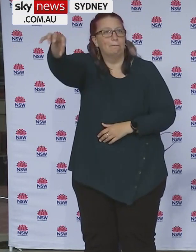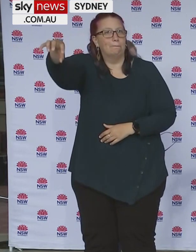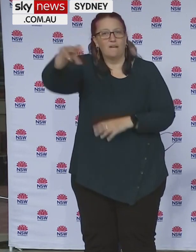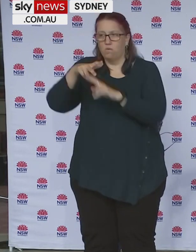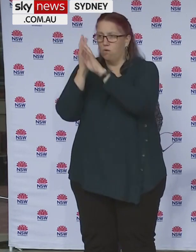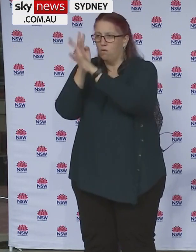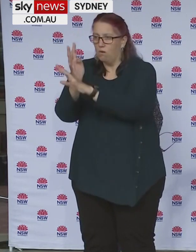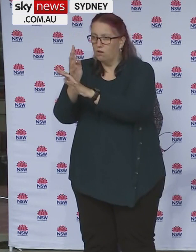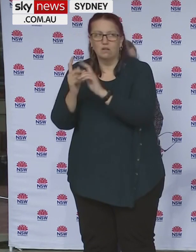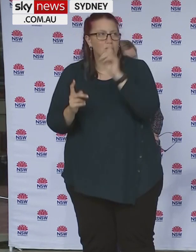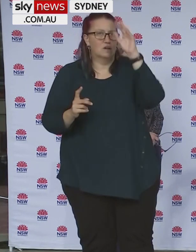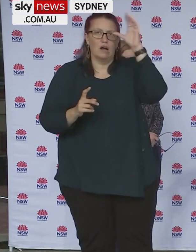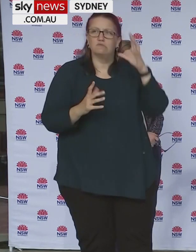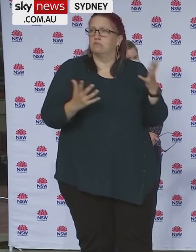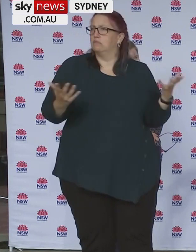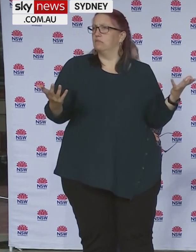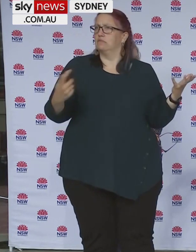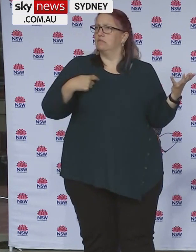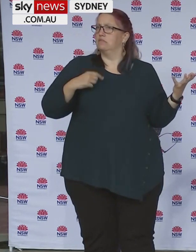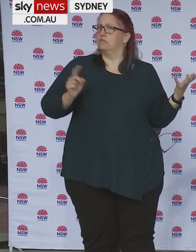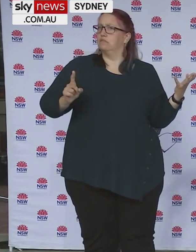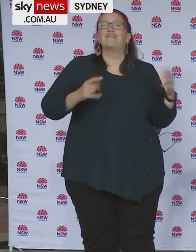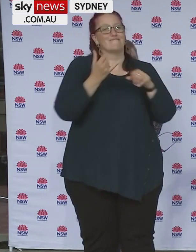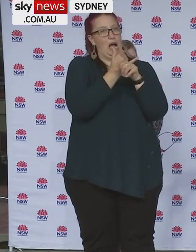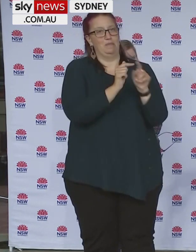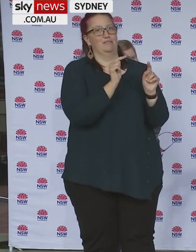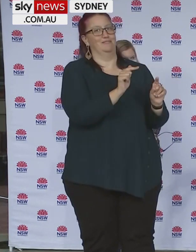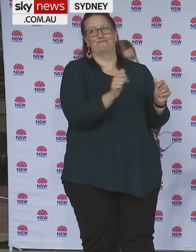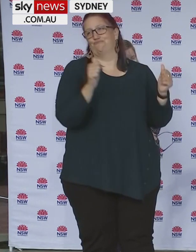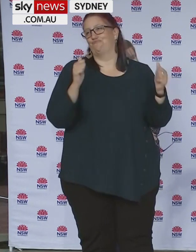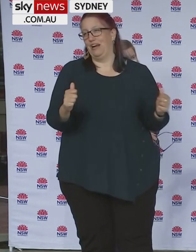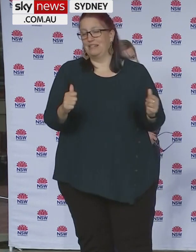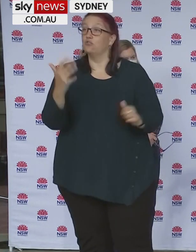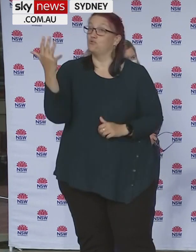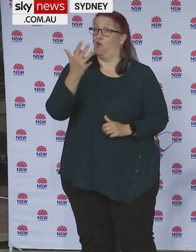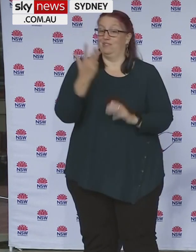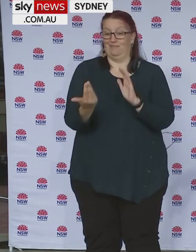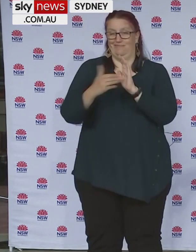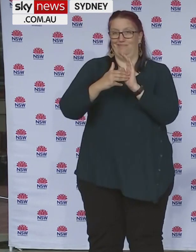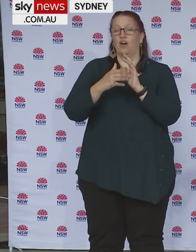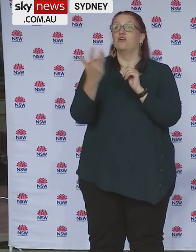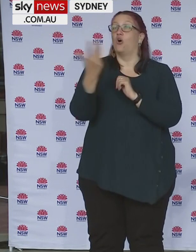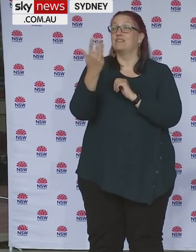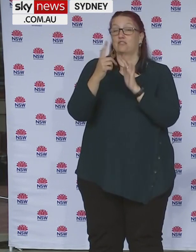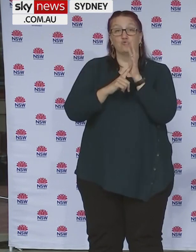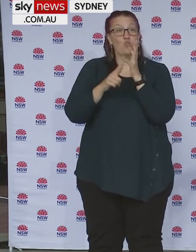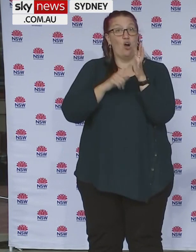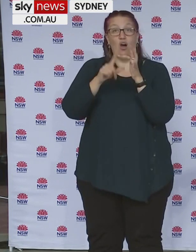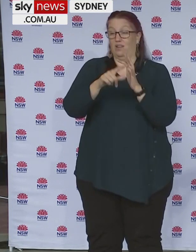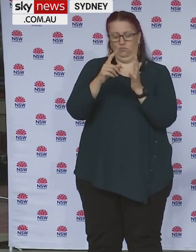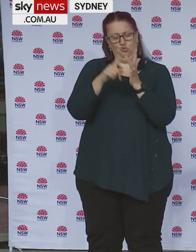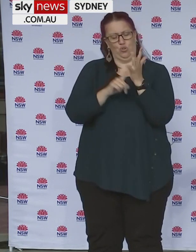Guild in New South Wales is keen to do more. We know they all want to come online, and we're keen for them to do more as well. But from the 19th of July, which isn't that way